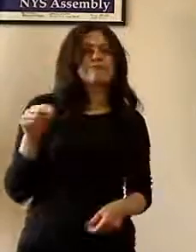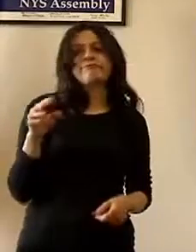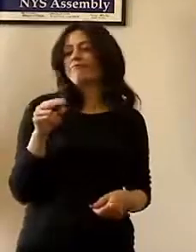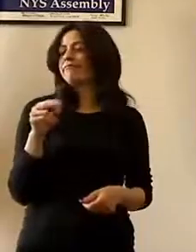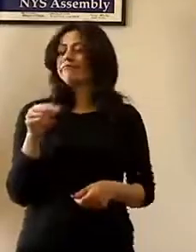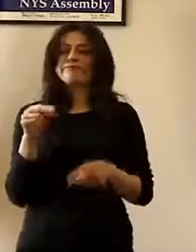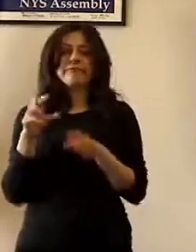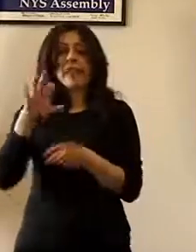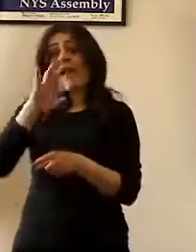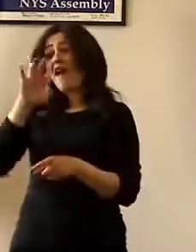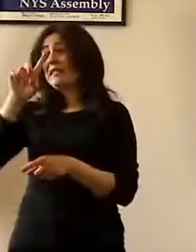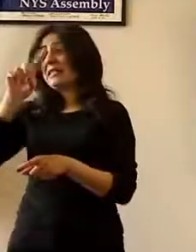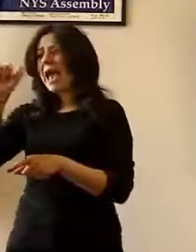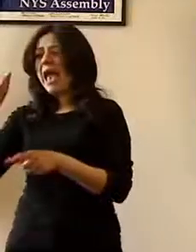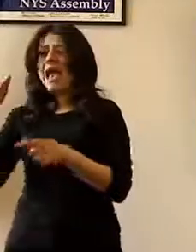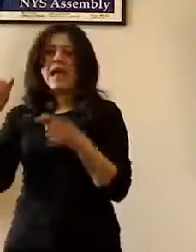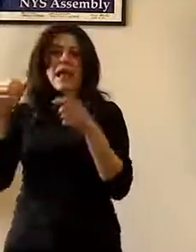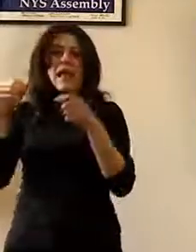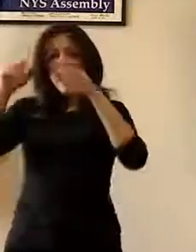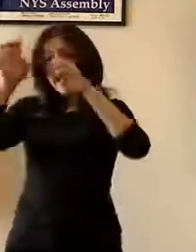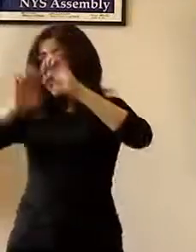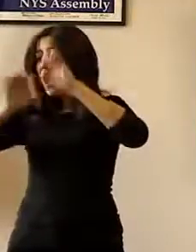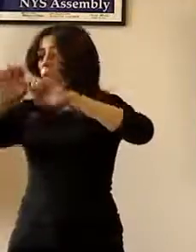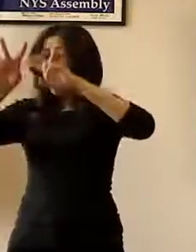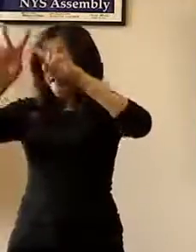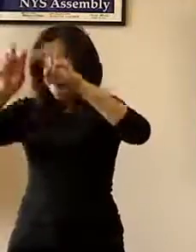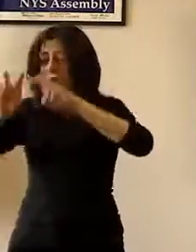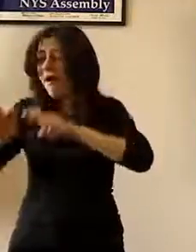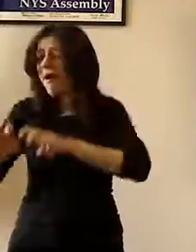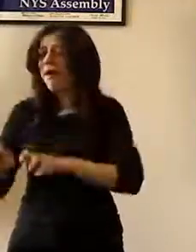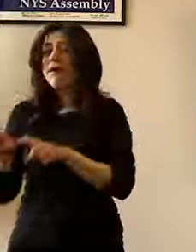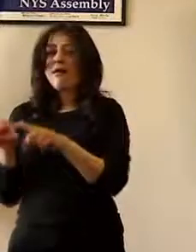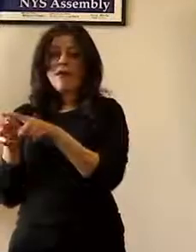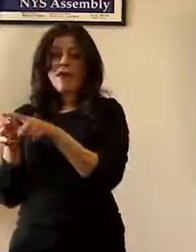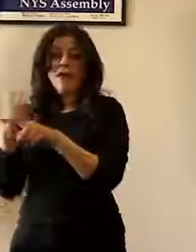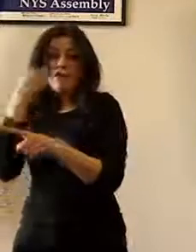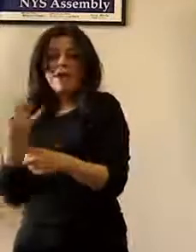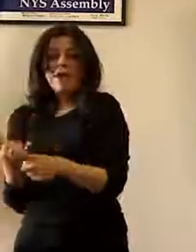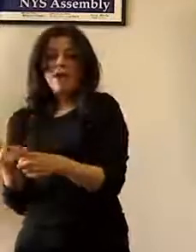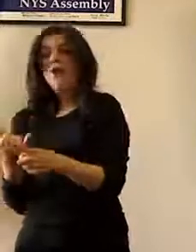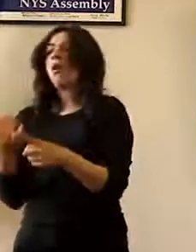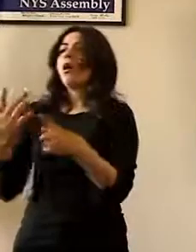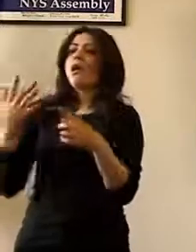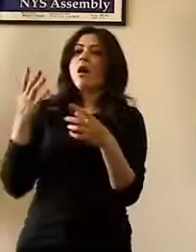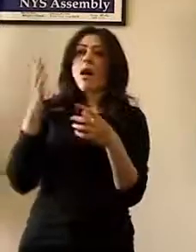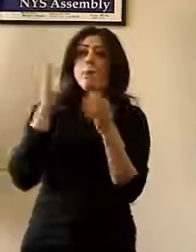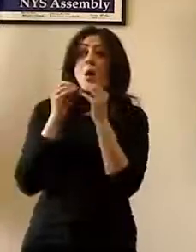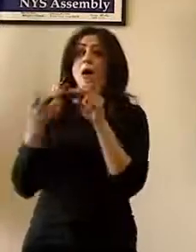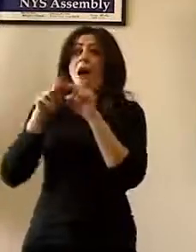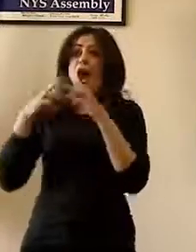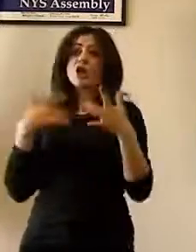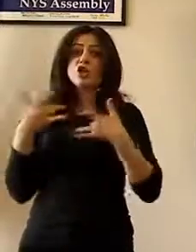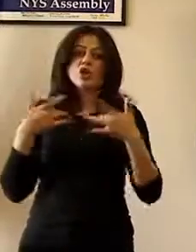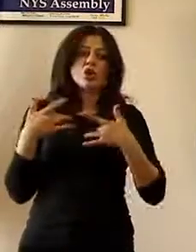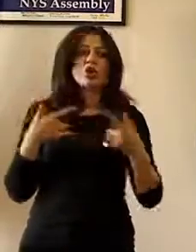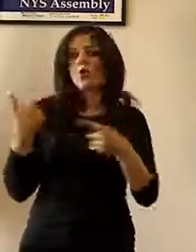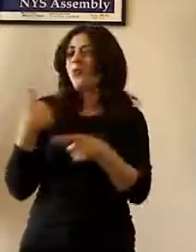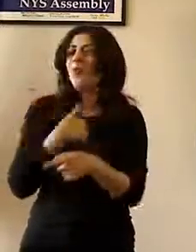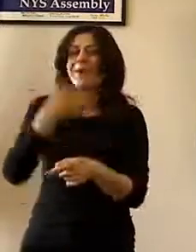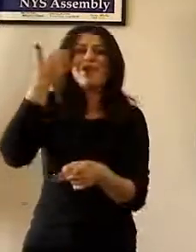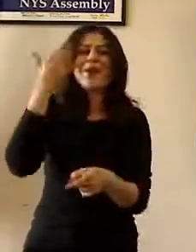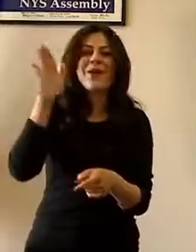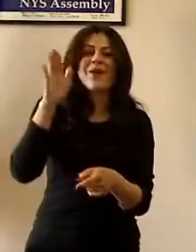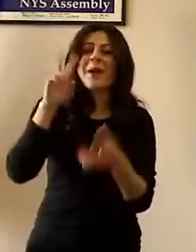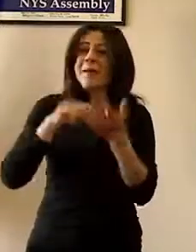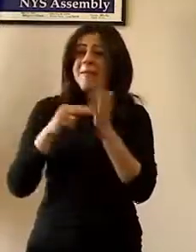the FDA is evaluating. We don't know if there is any area of concern, and so there really couldn't be